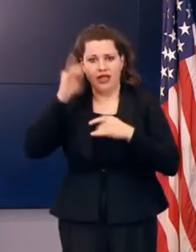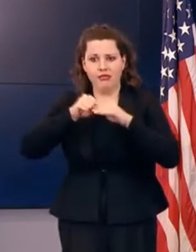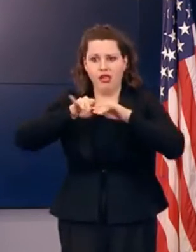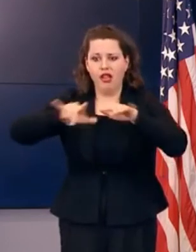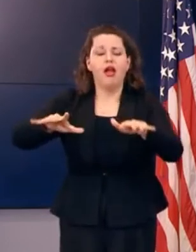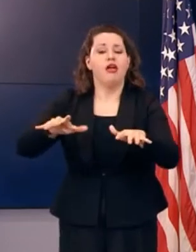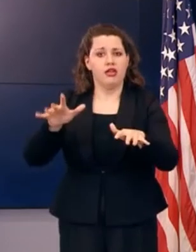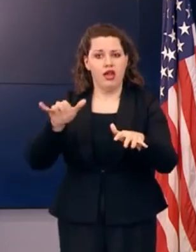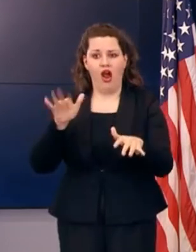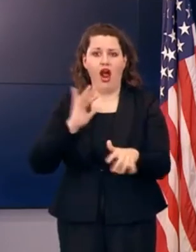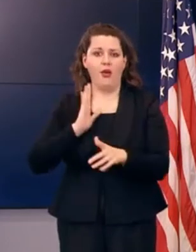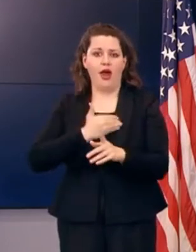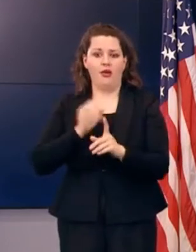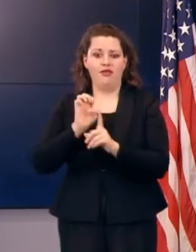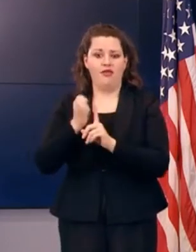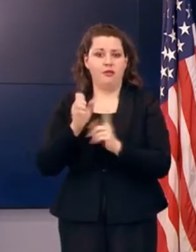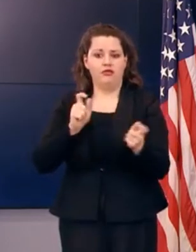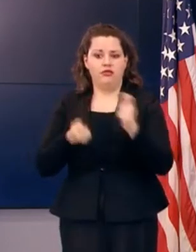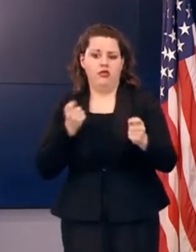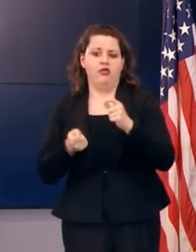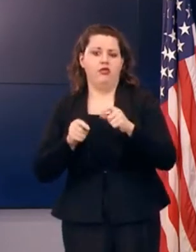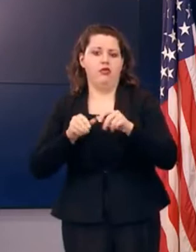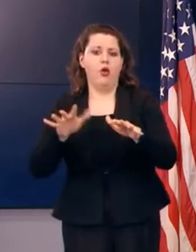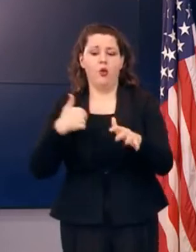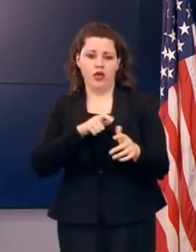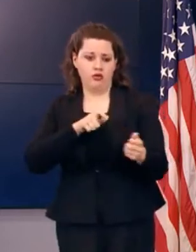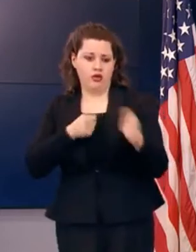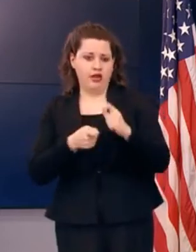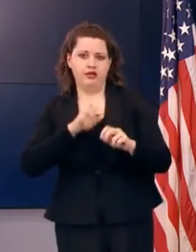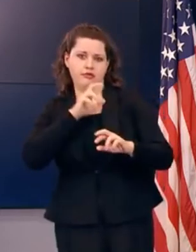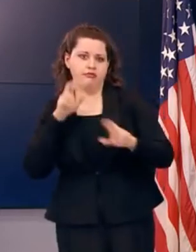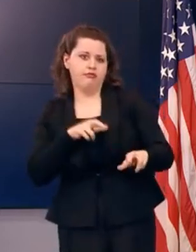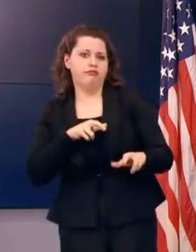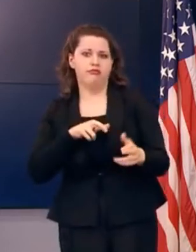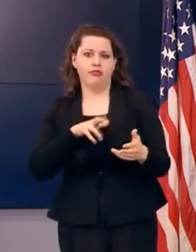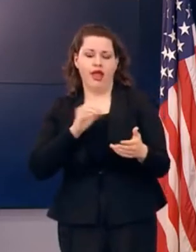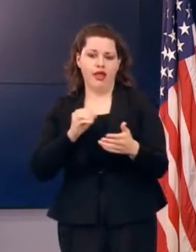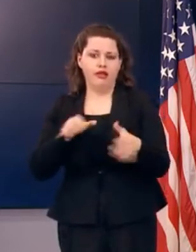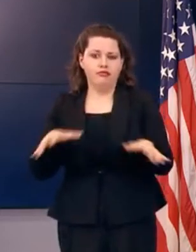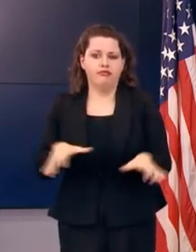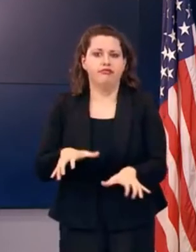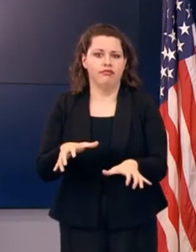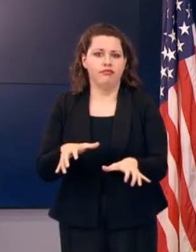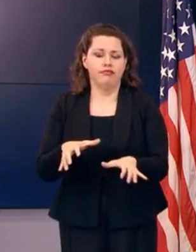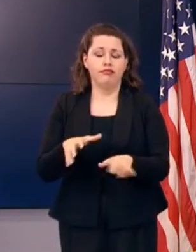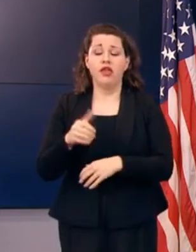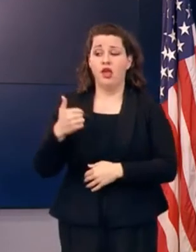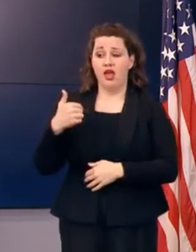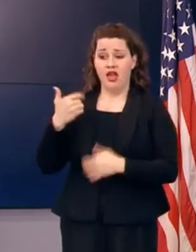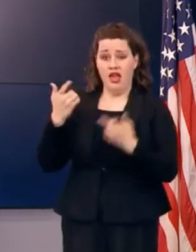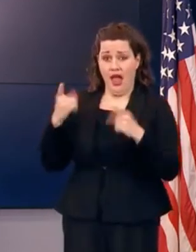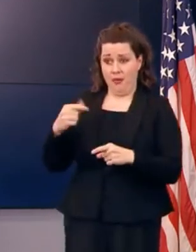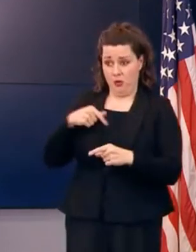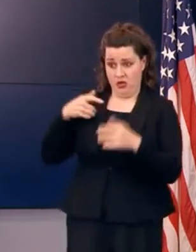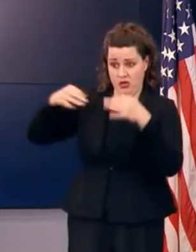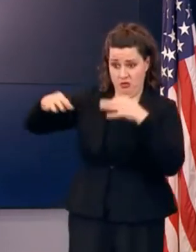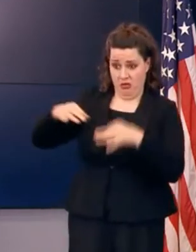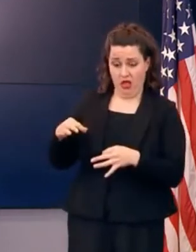we are reacting and being proactive at the same time. When we had a chance to talk to them about how we're